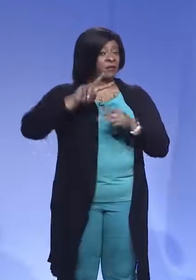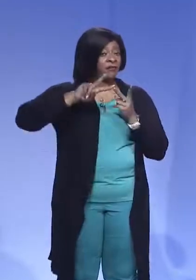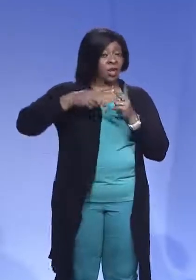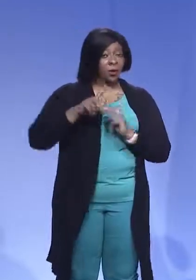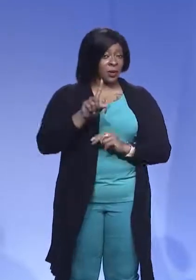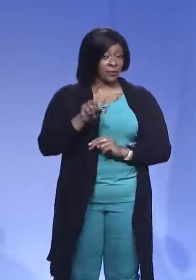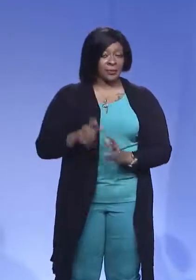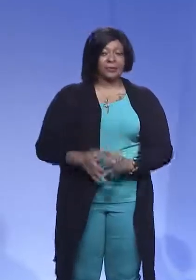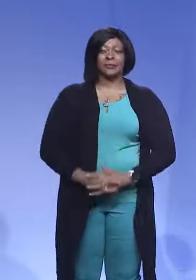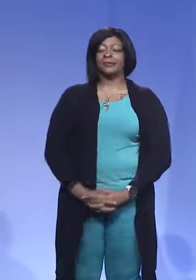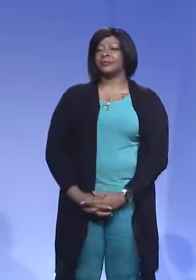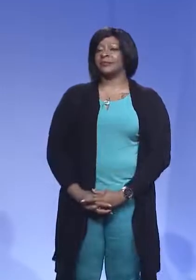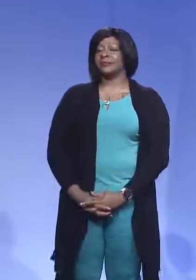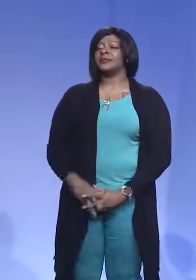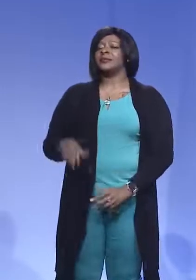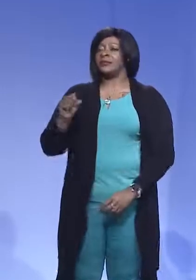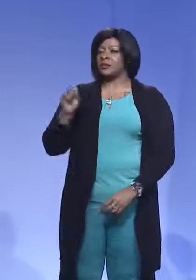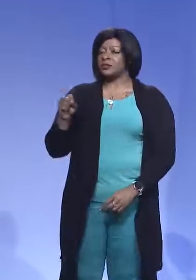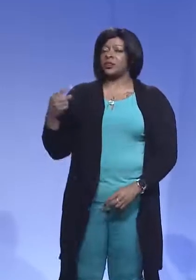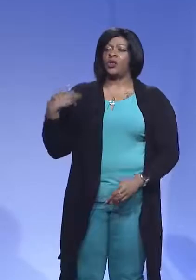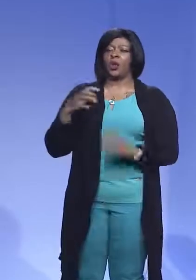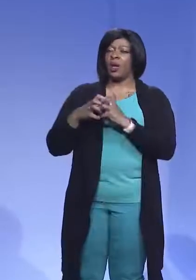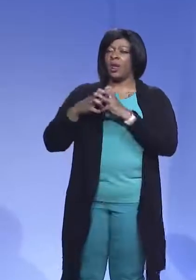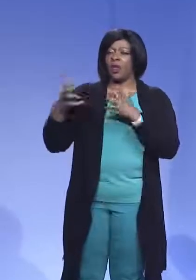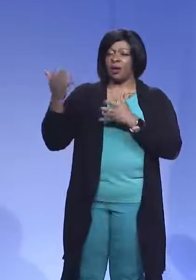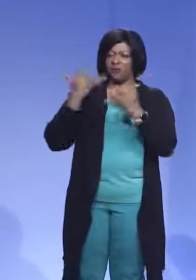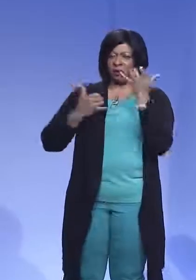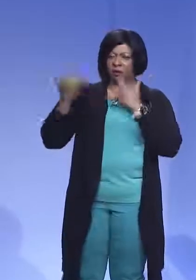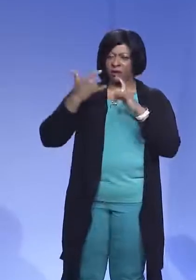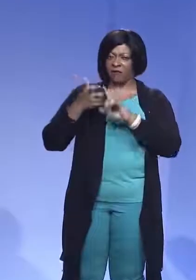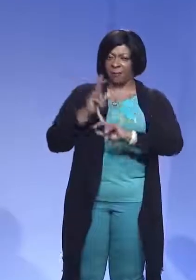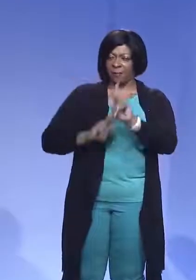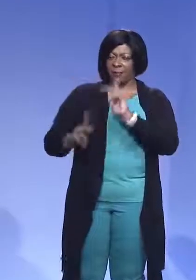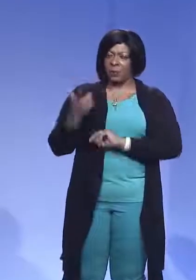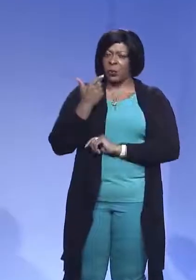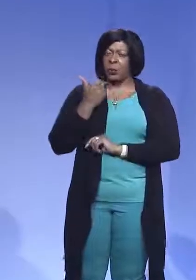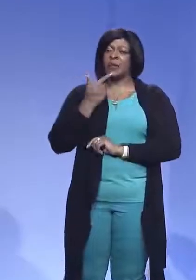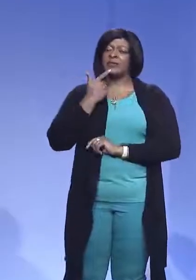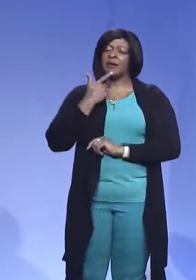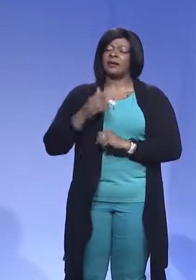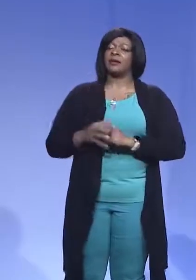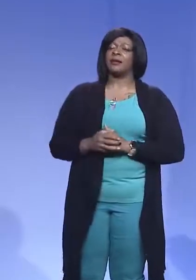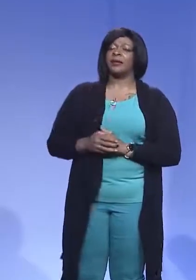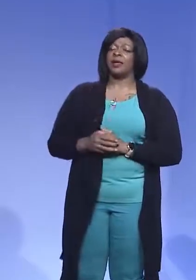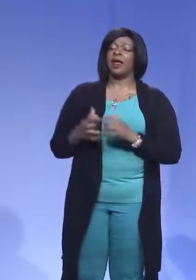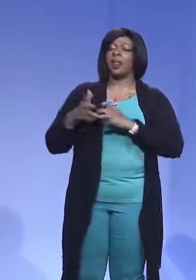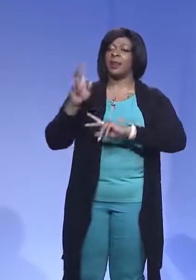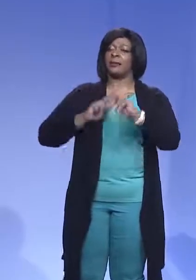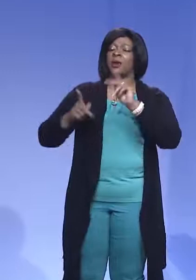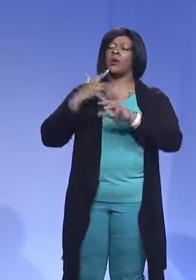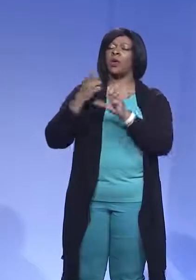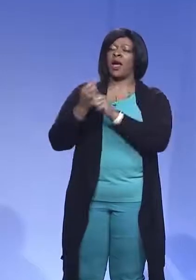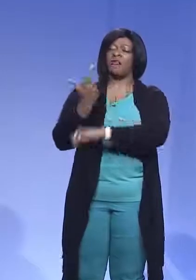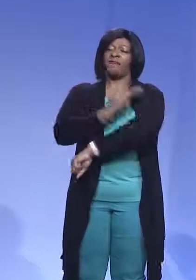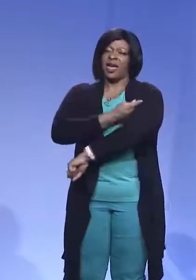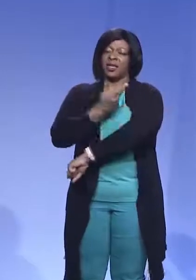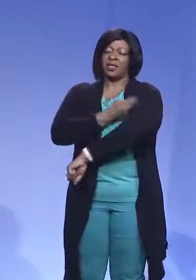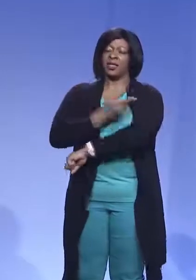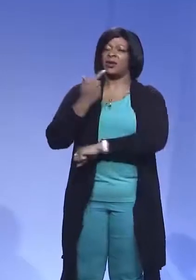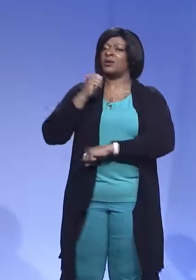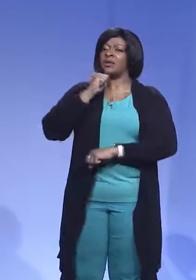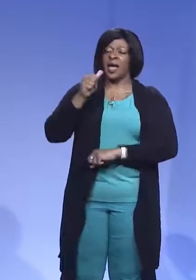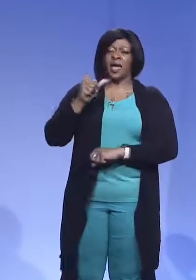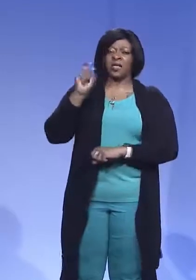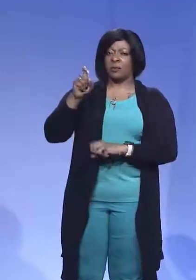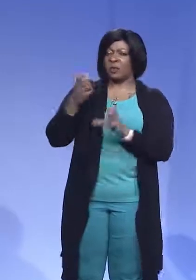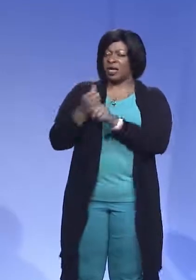follow-up? Yes, we're getting a lot of phone calls from people who are saying that there are a lot of people who got vaccinated who were not